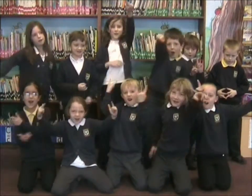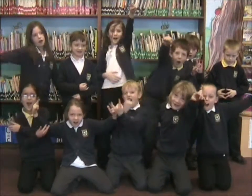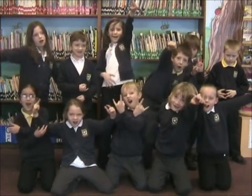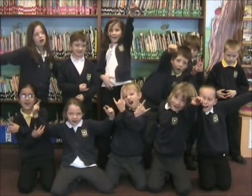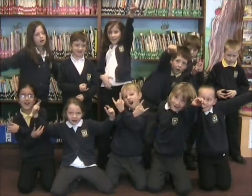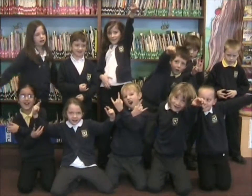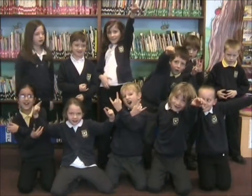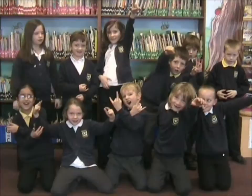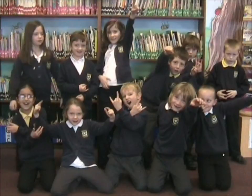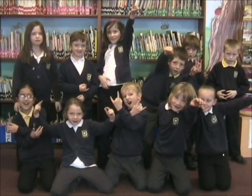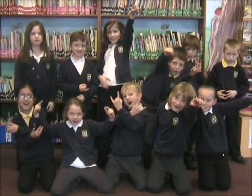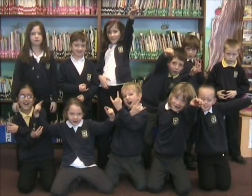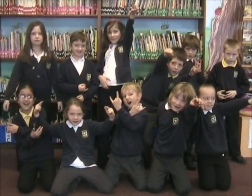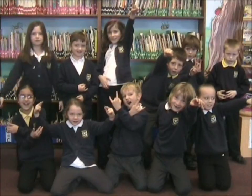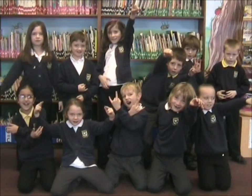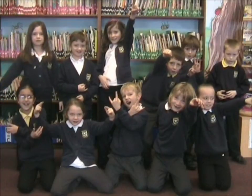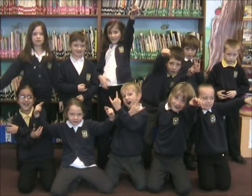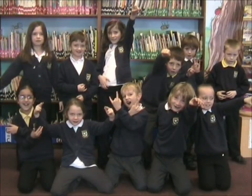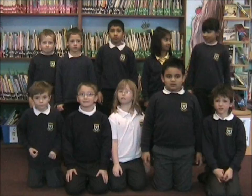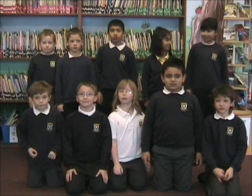far. Cut. Go on.